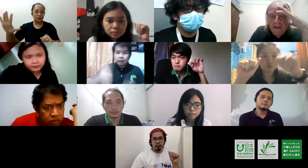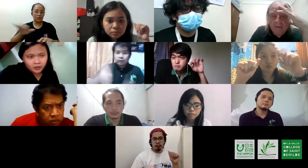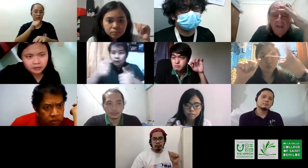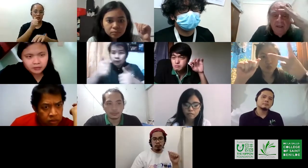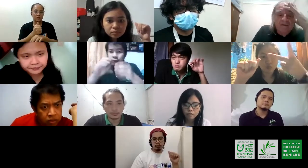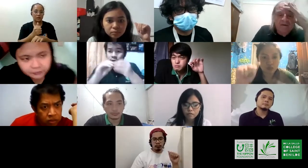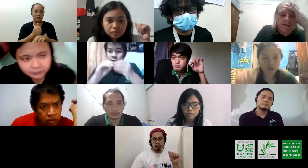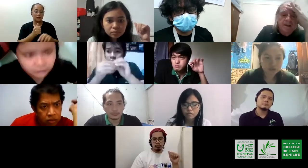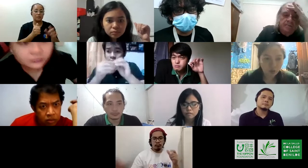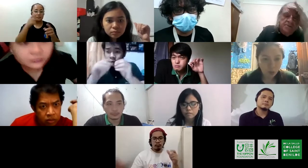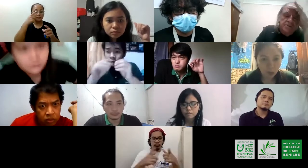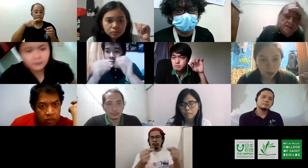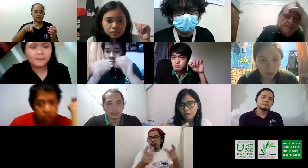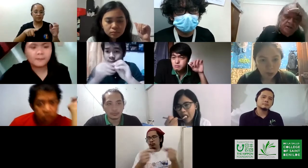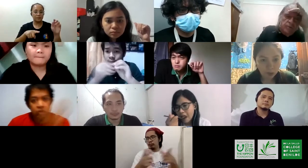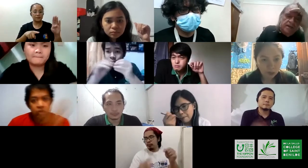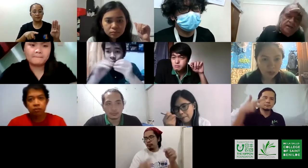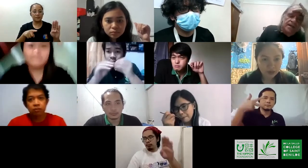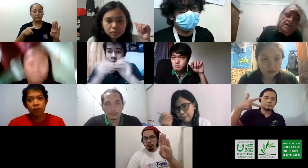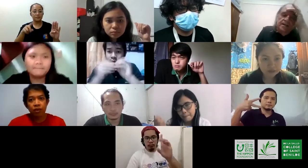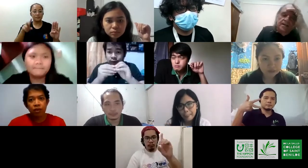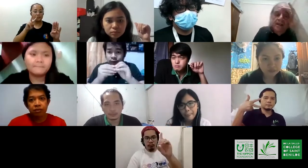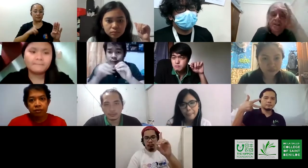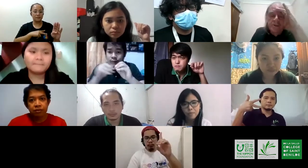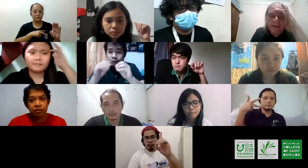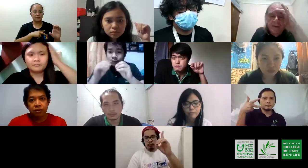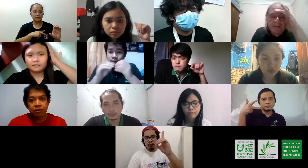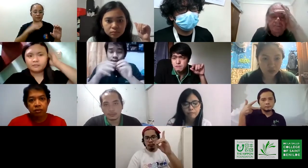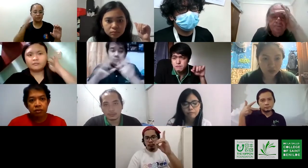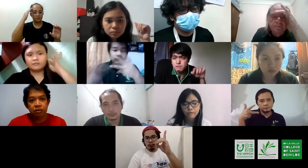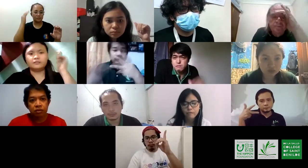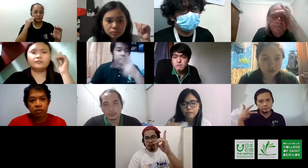B, Vietnam, C, Korea, D, Japan.